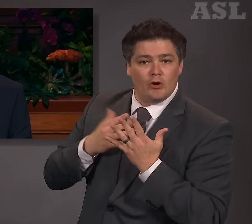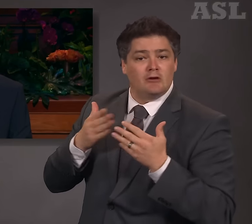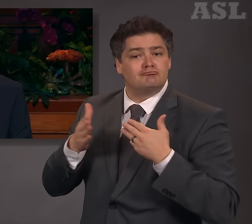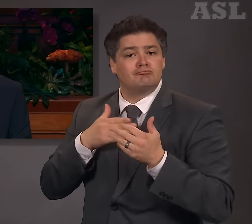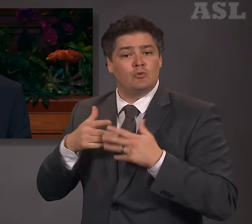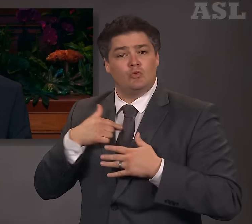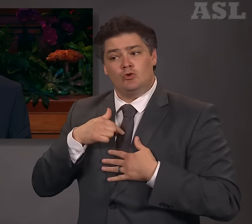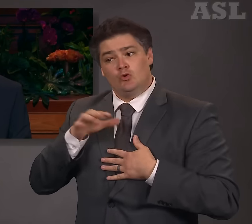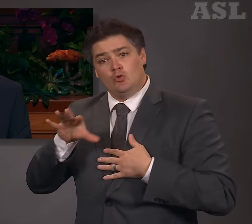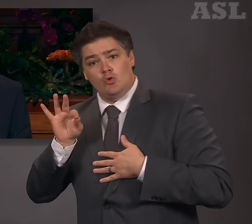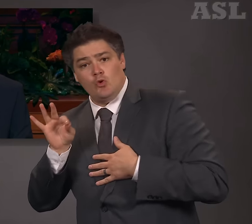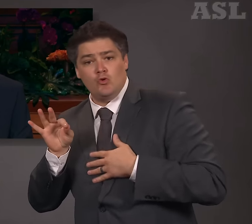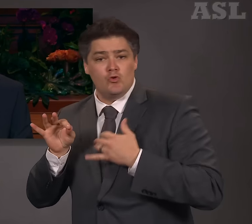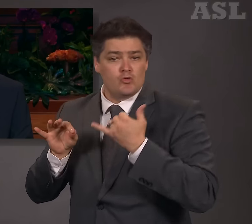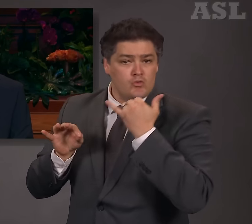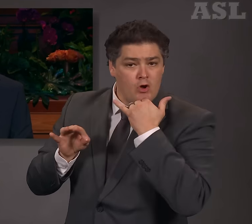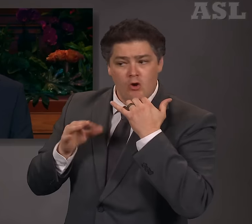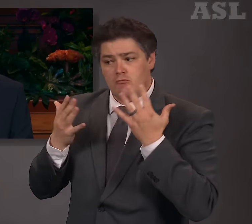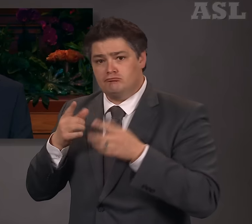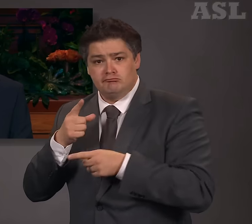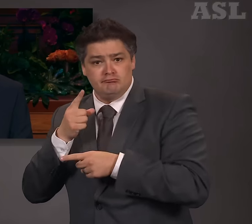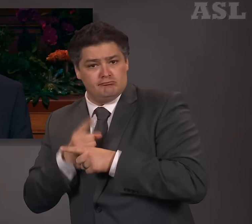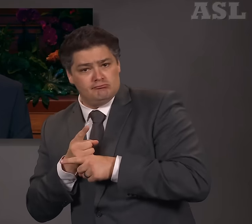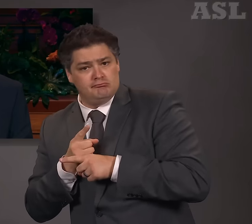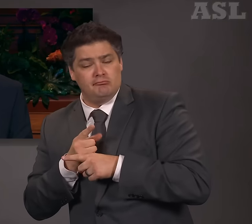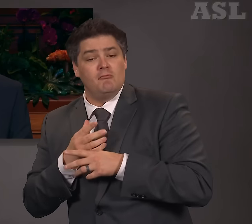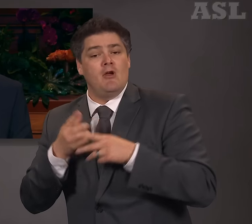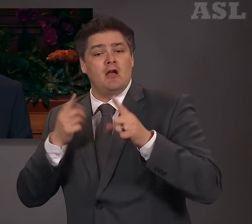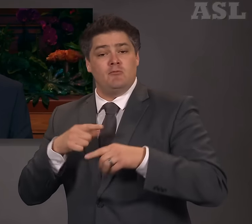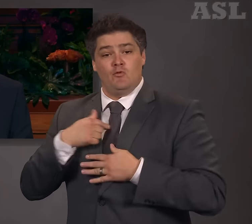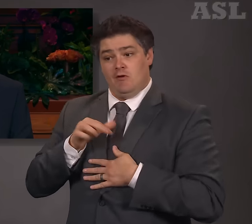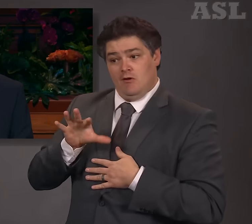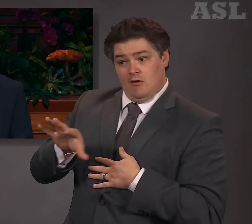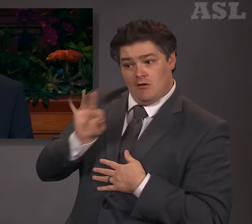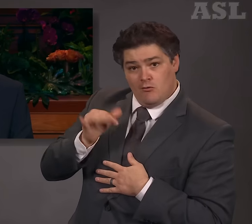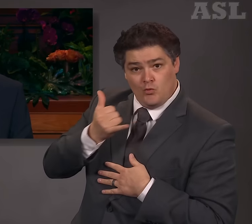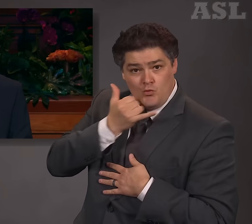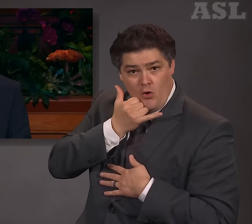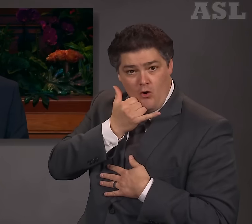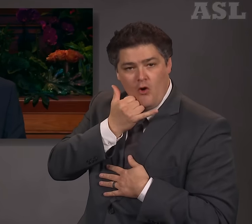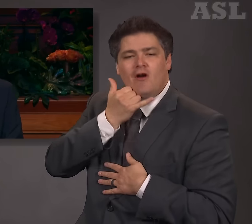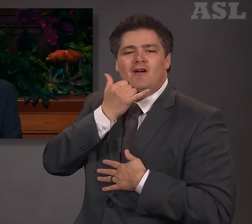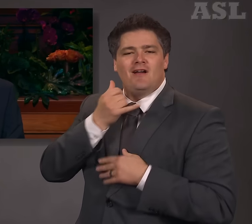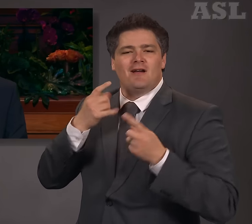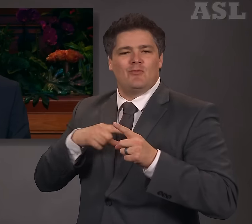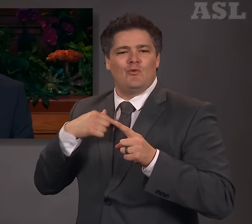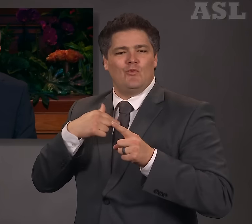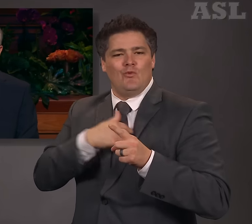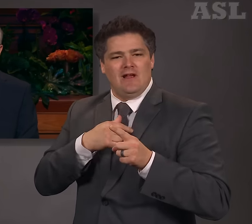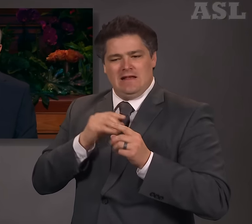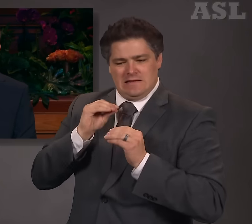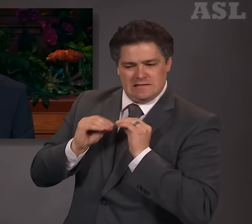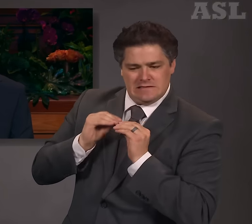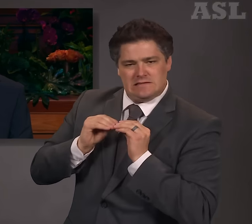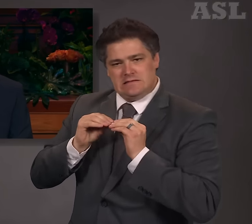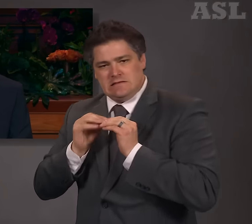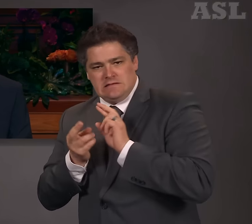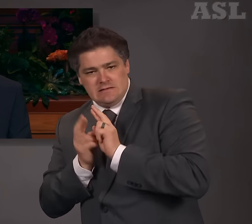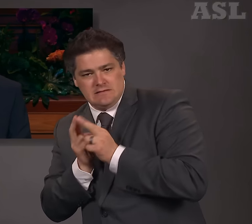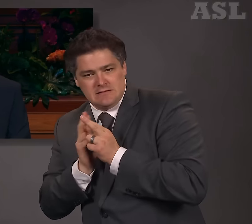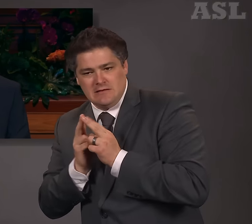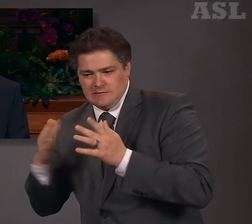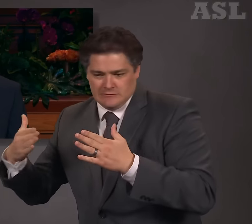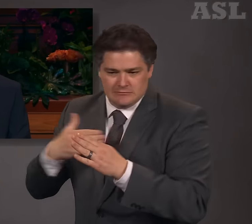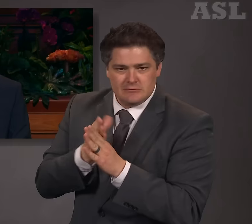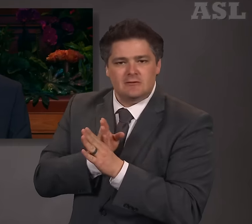precisely so that we could learn from our choices, from the right ones and also from the wrong ones.